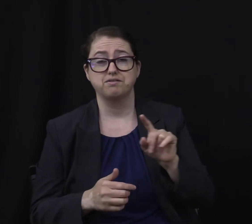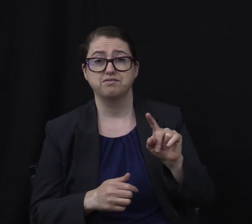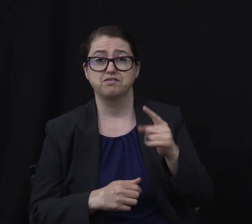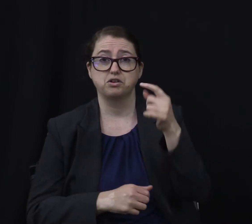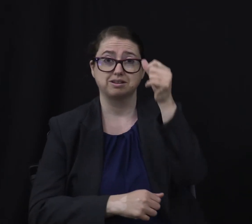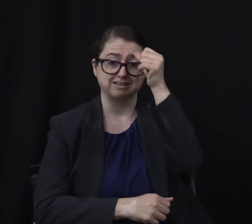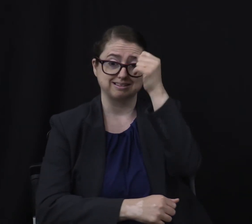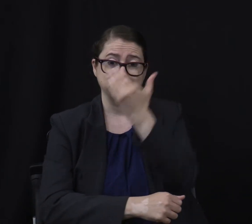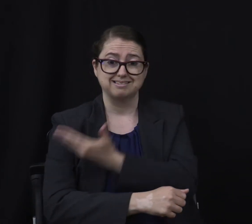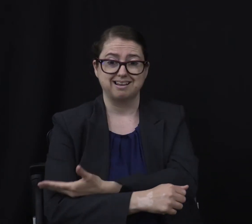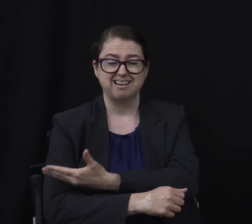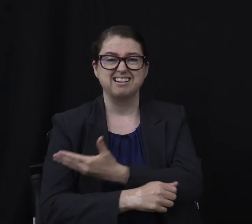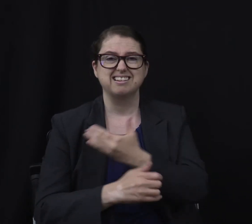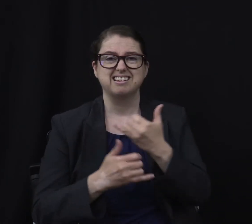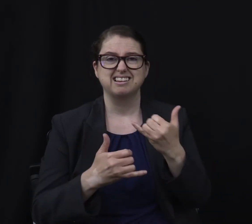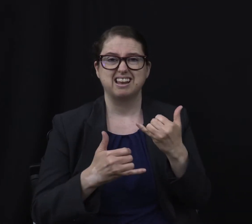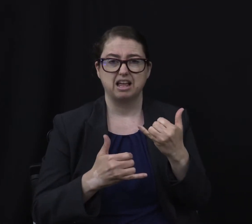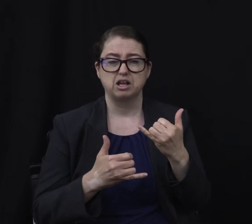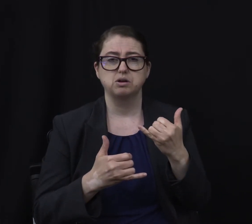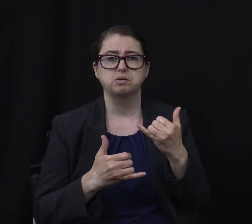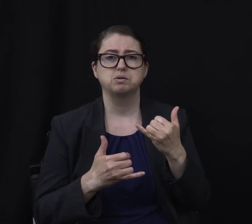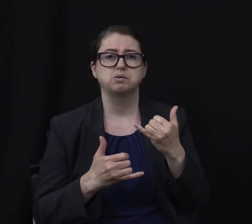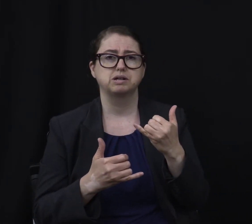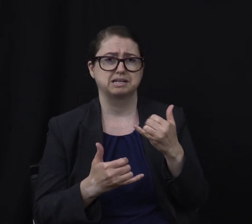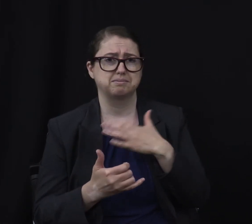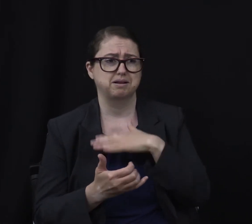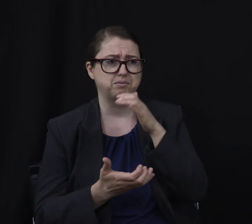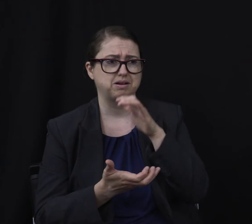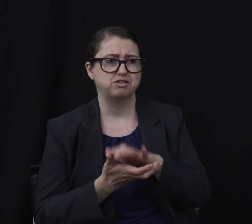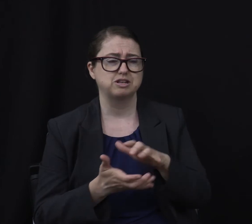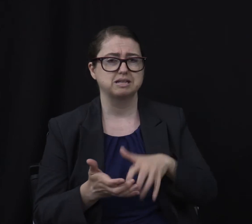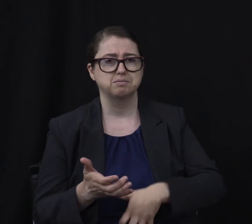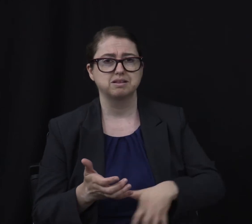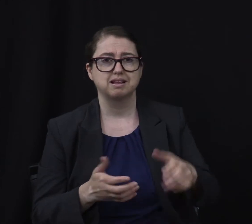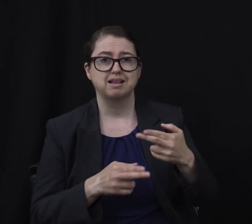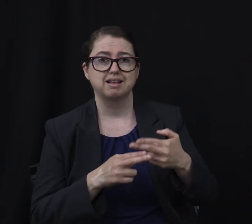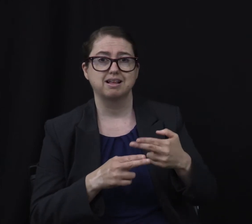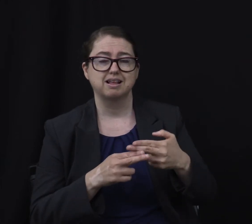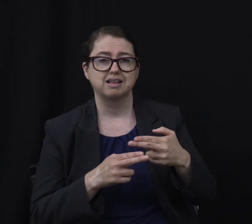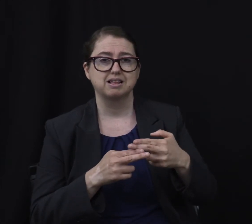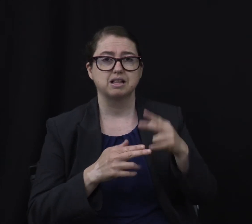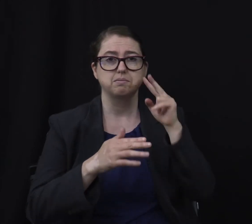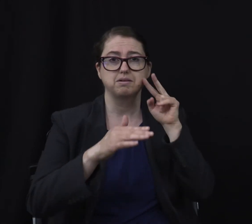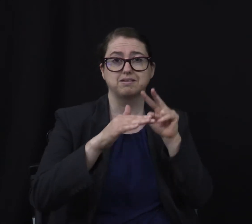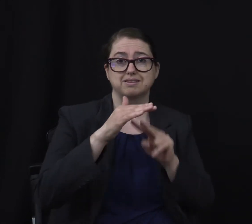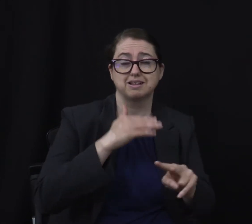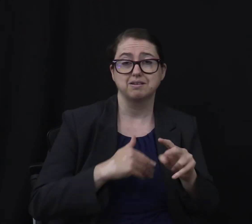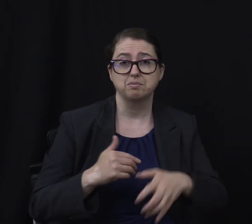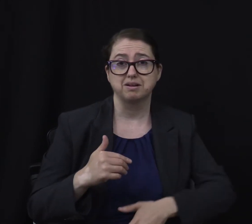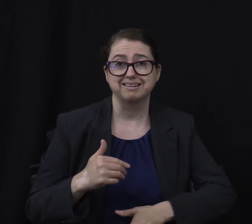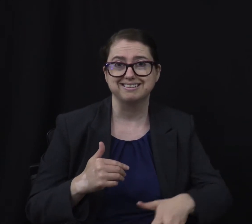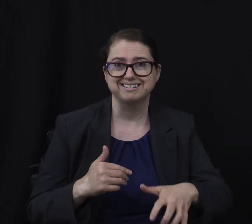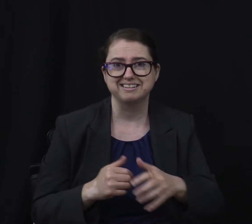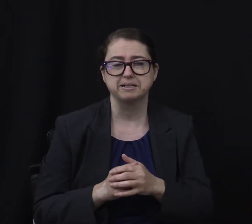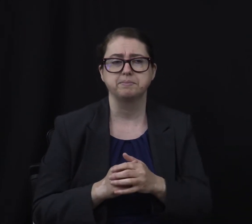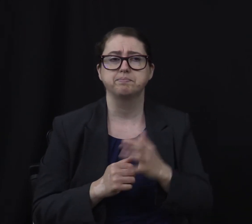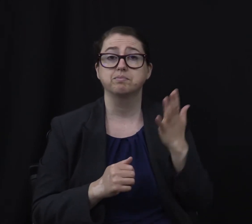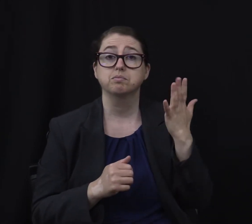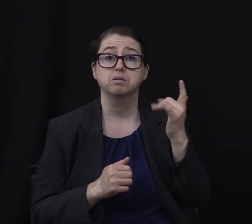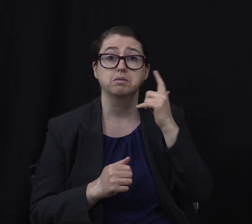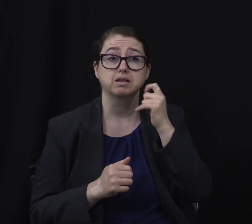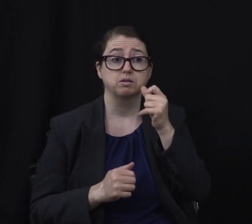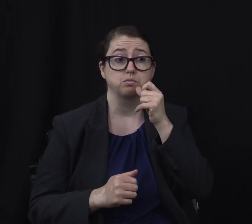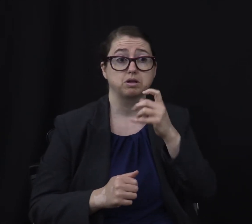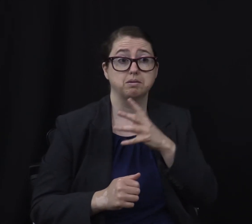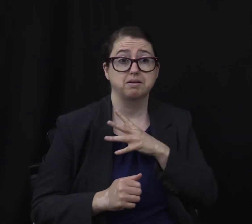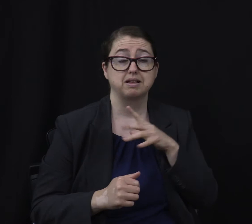in that stage of pregnancy. I call it the prophetic stage of pregnancy, because for the woman that is carrying the